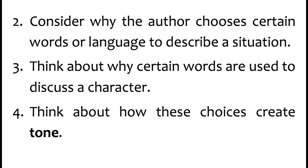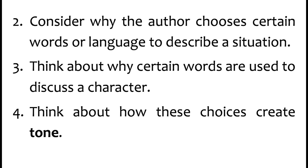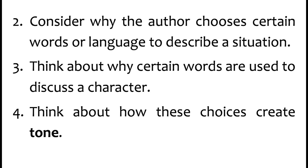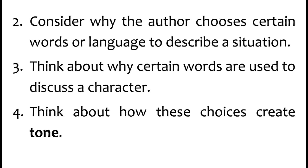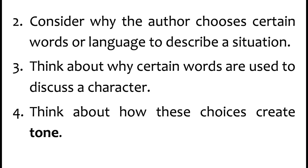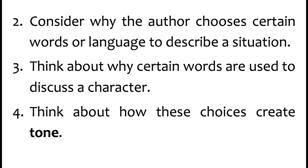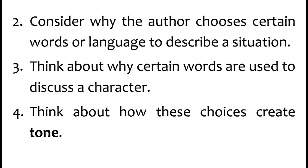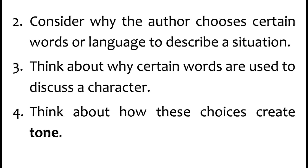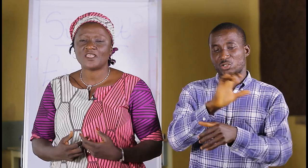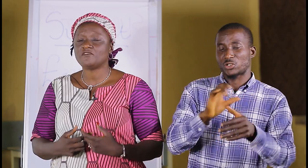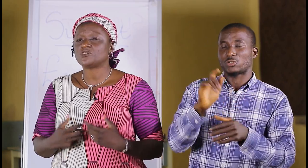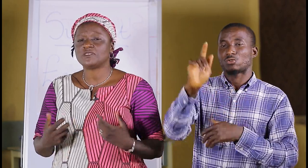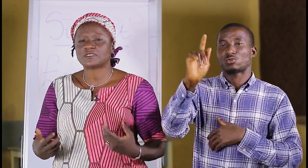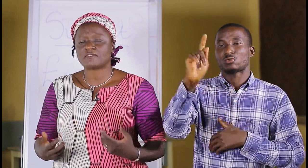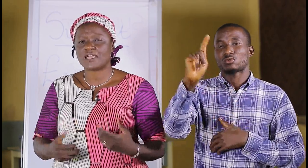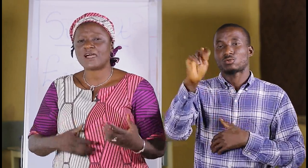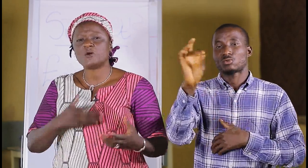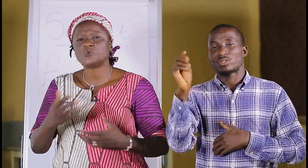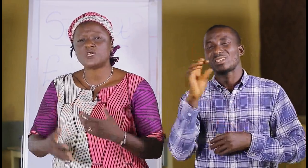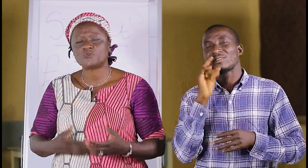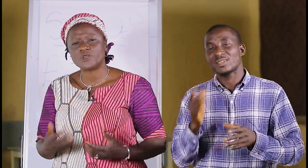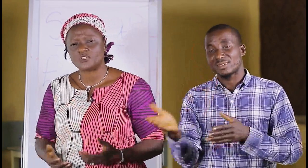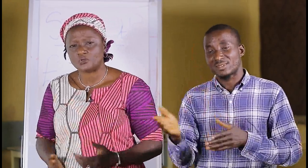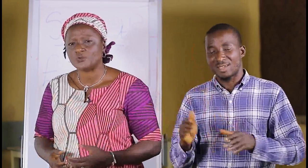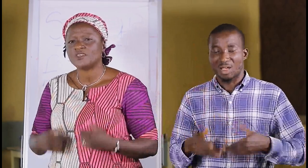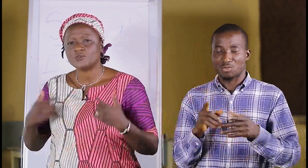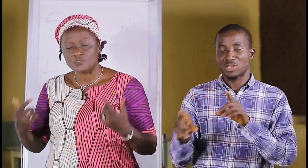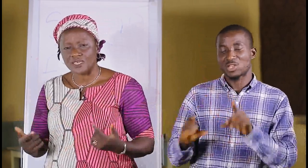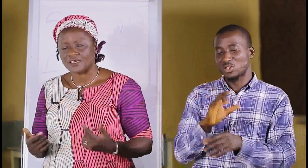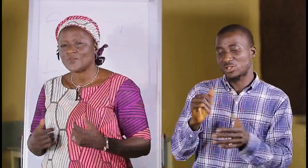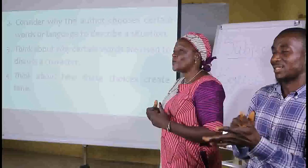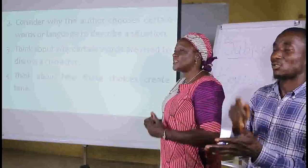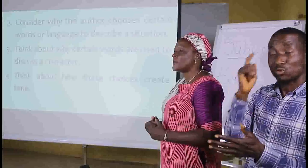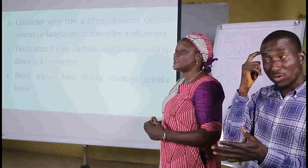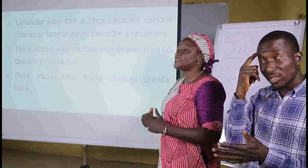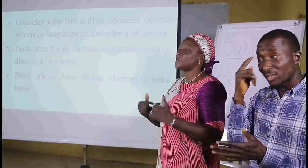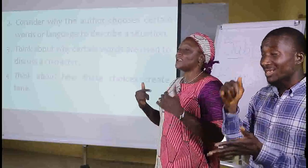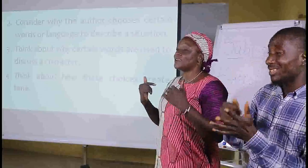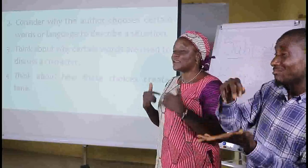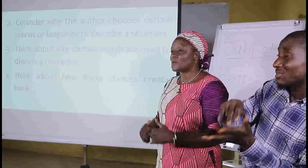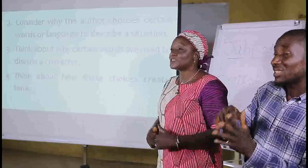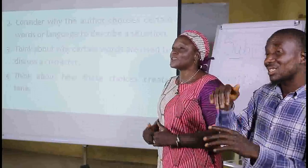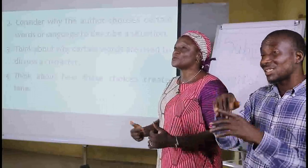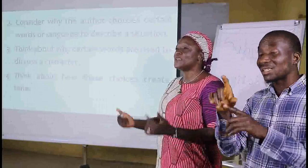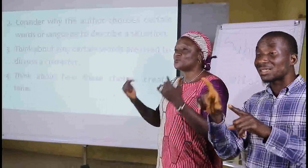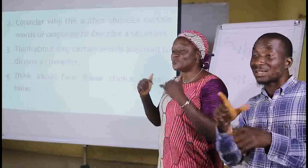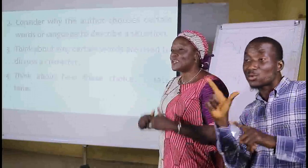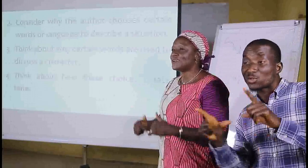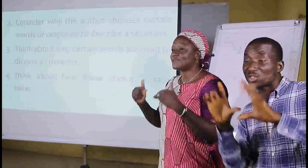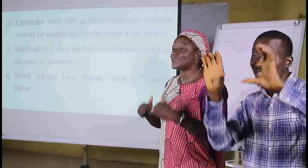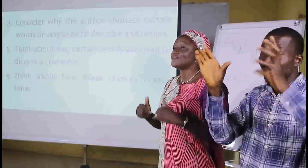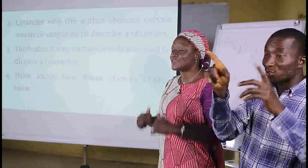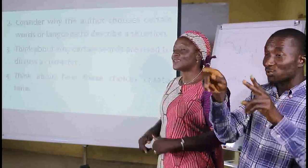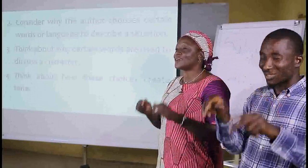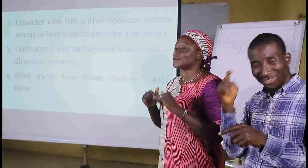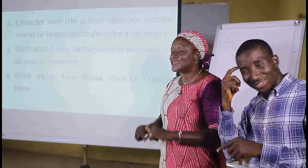choices create tone. If the choices are there, how do they create tone? You think, which means in the language class, you need to